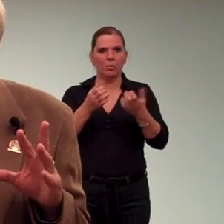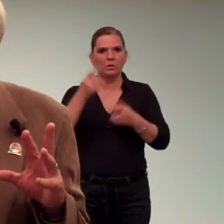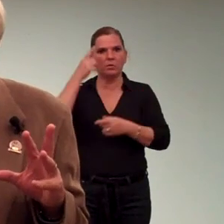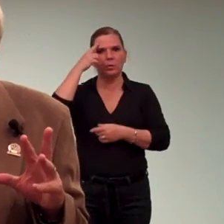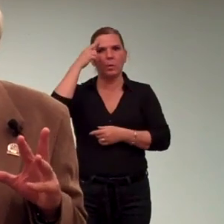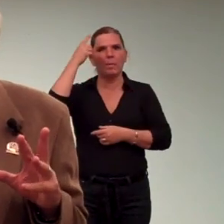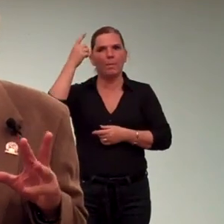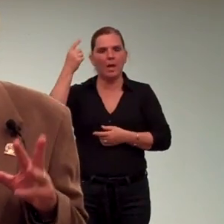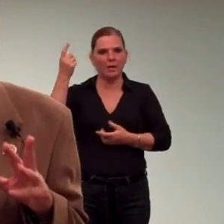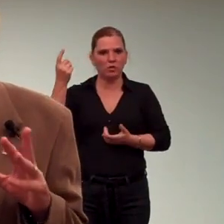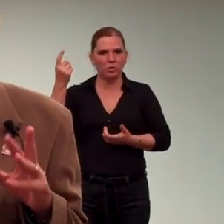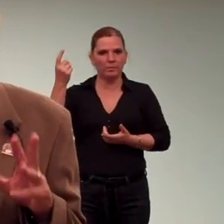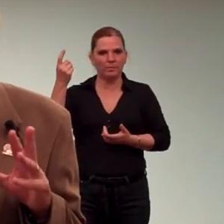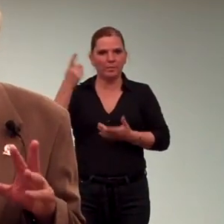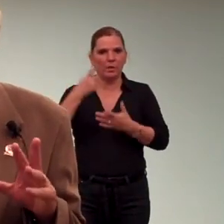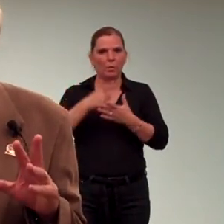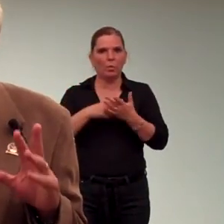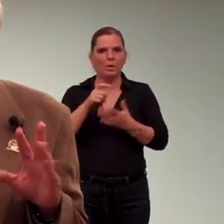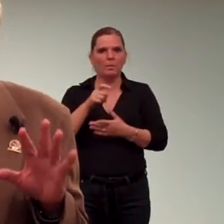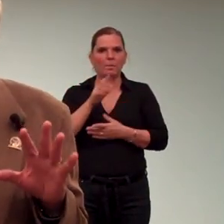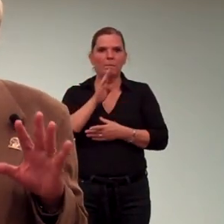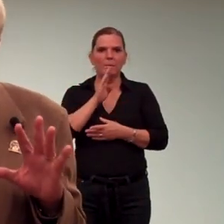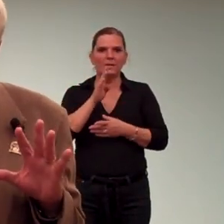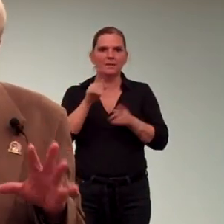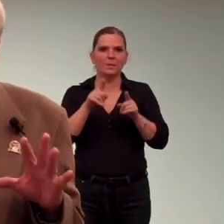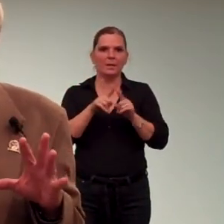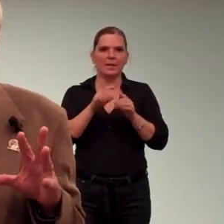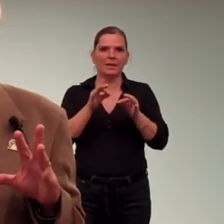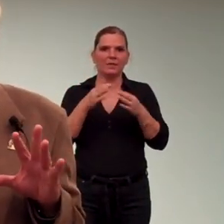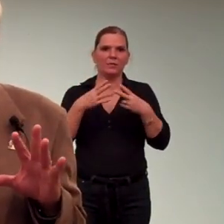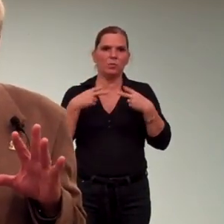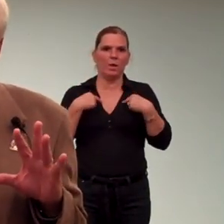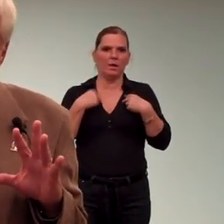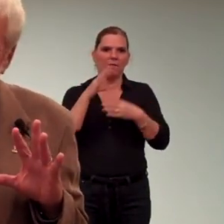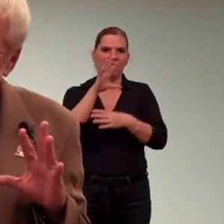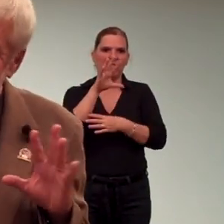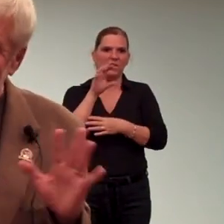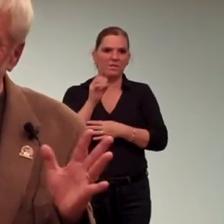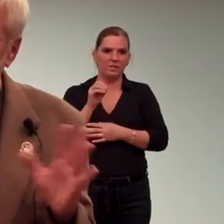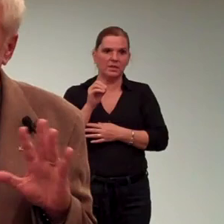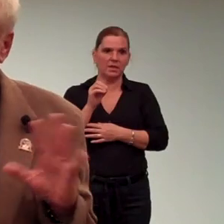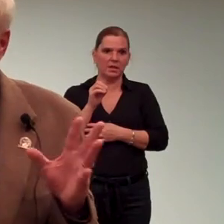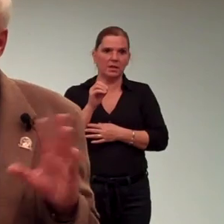imagine what it must be like if you've got 50